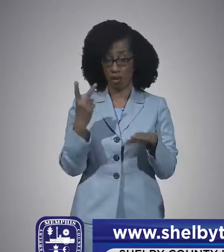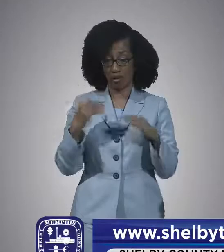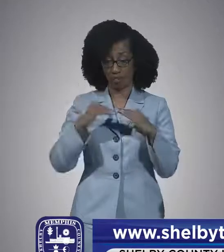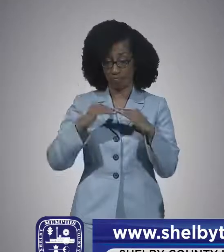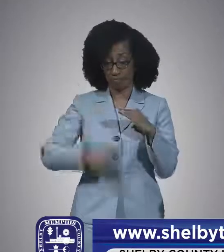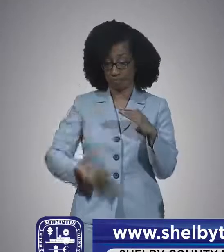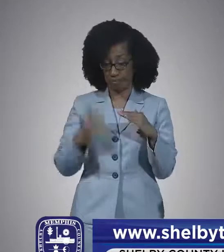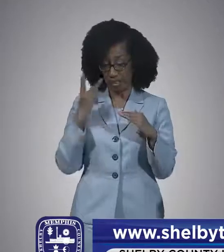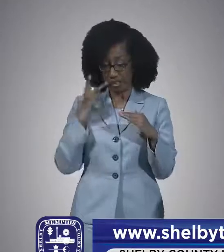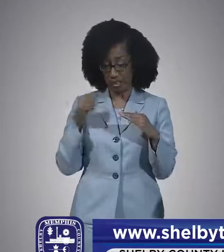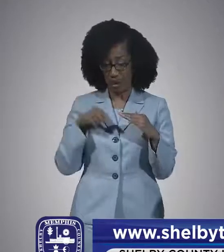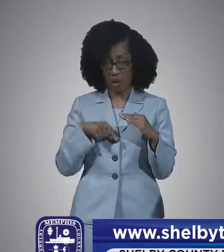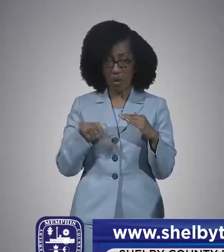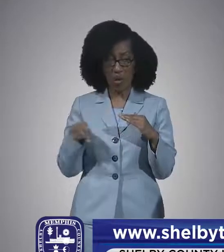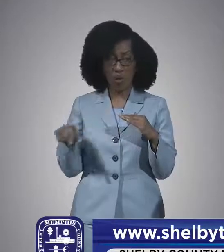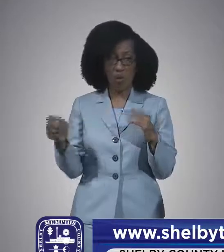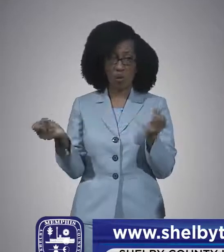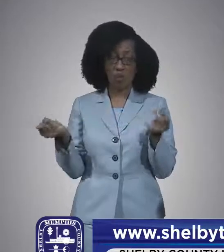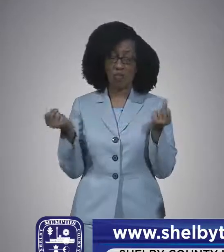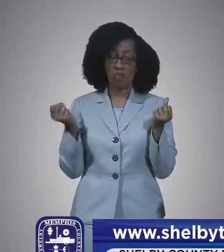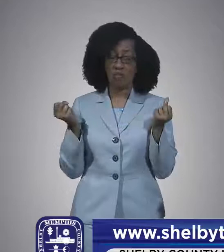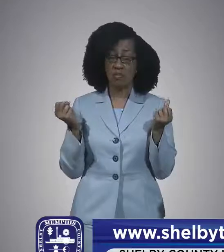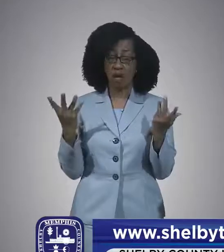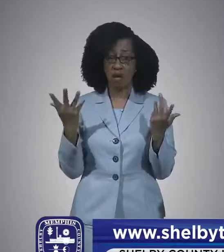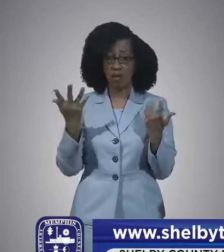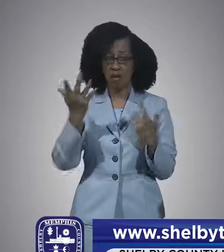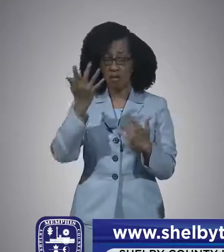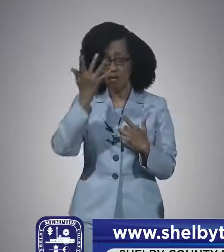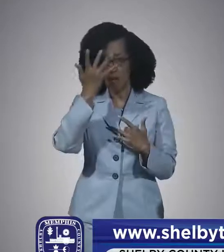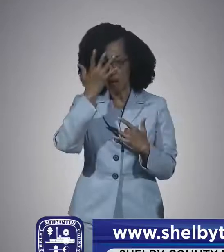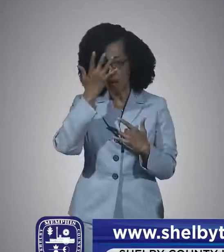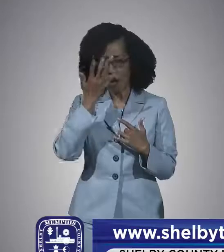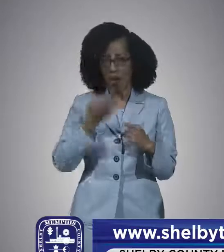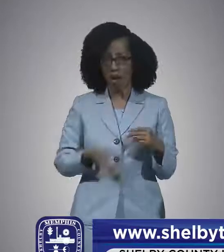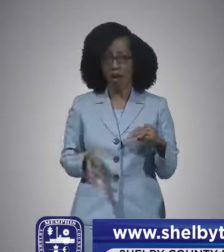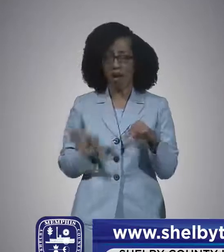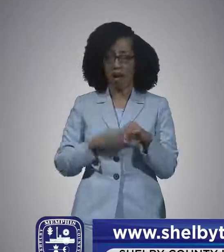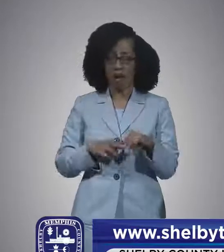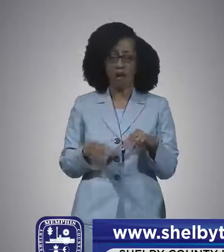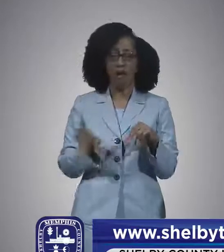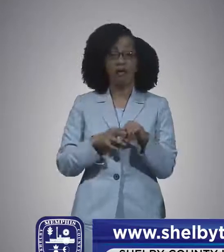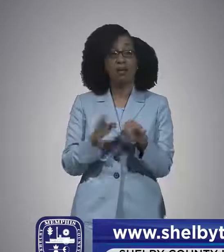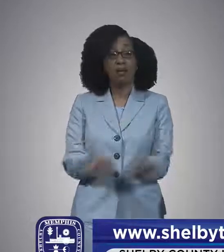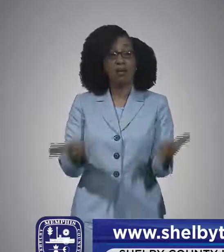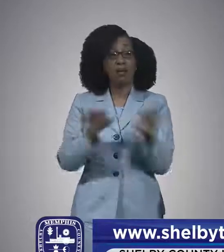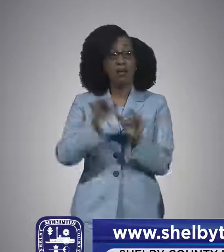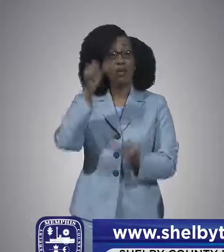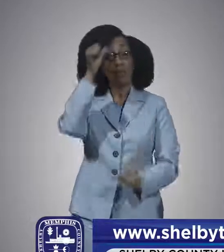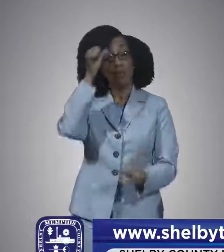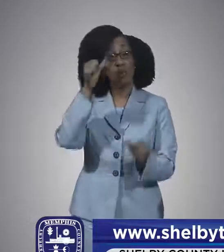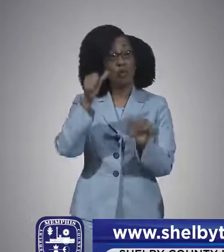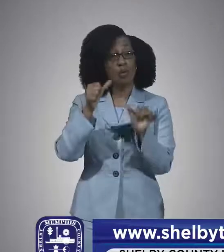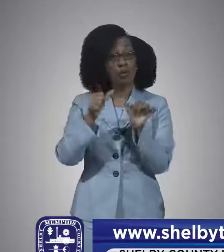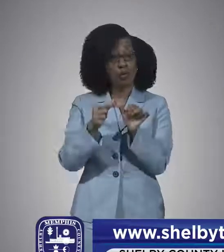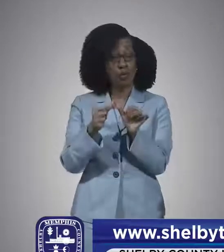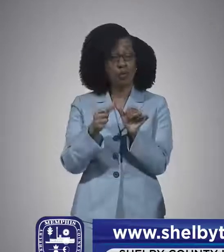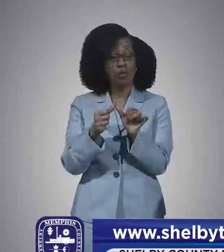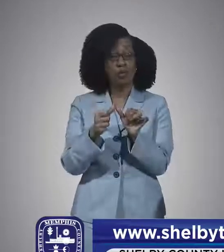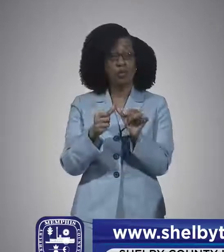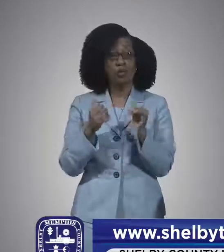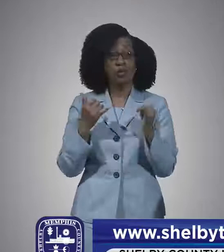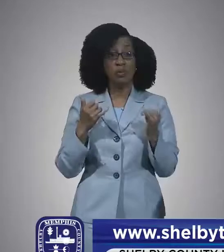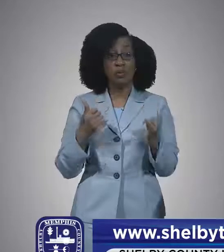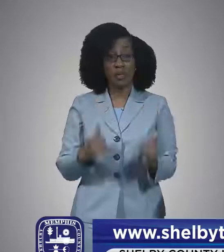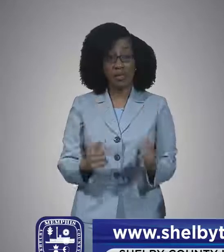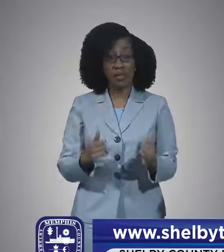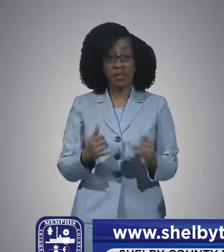cases rising most rapidly. So it's really, really important that everybody understand we're not shutting anything